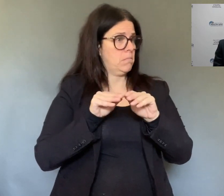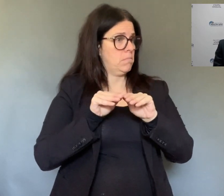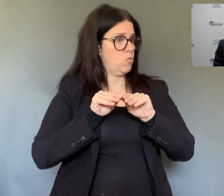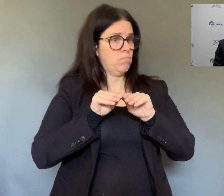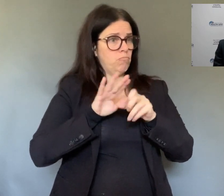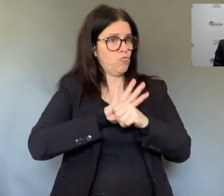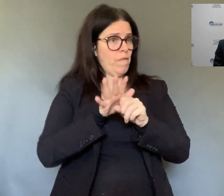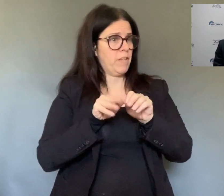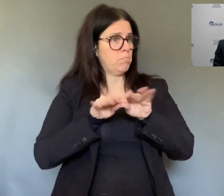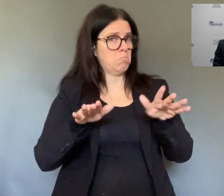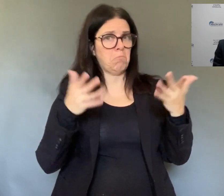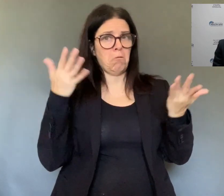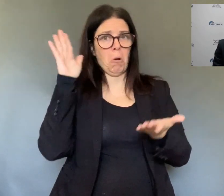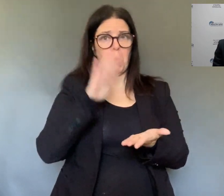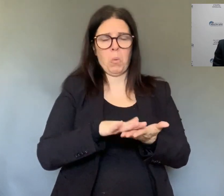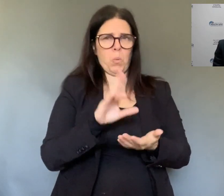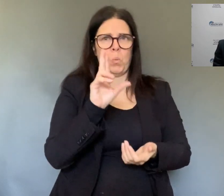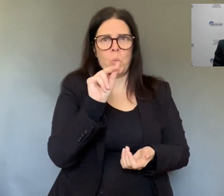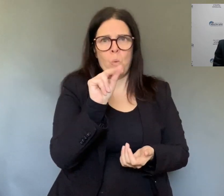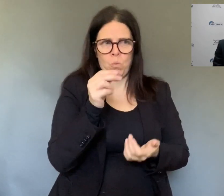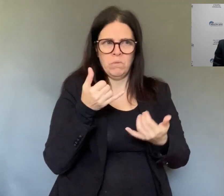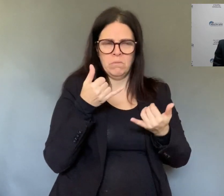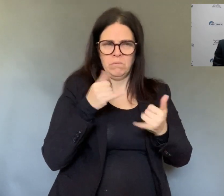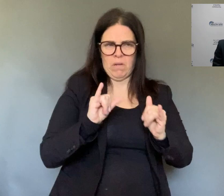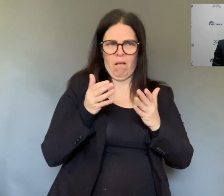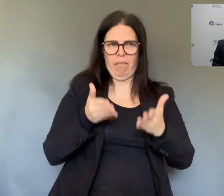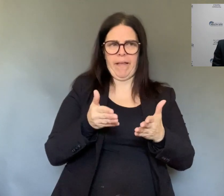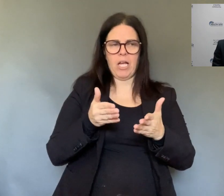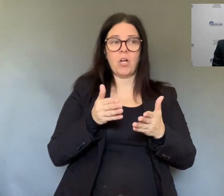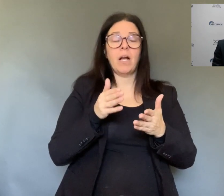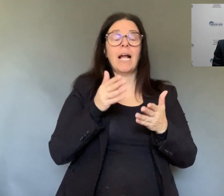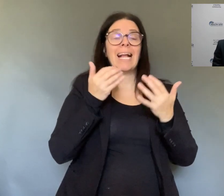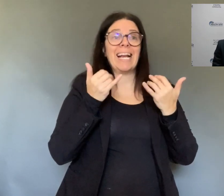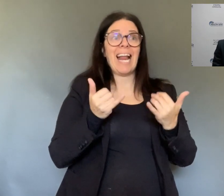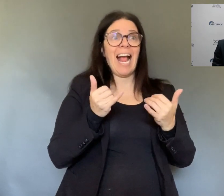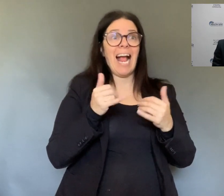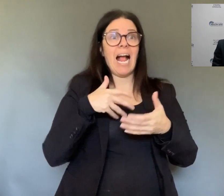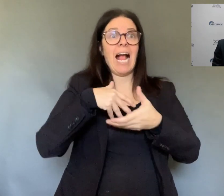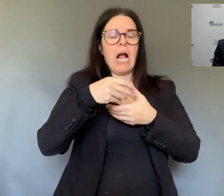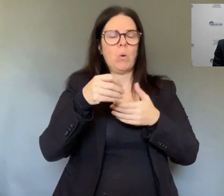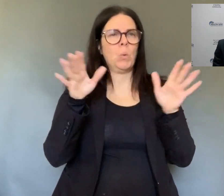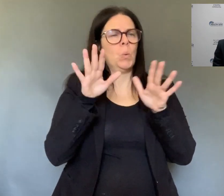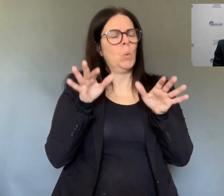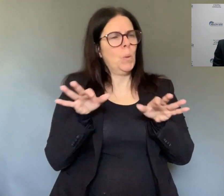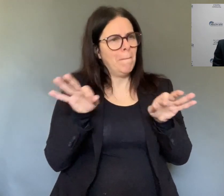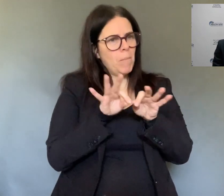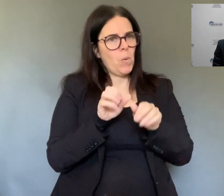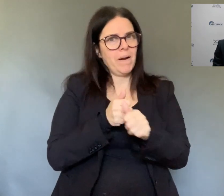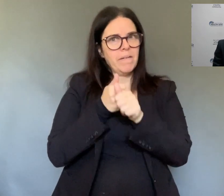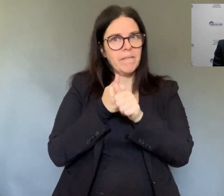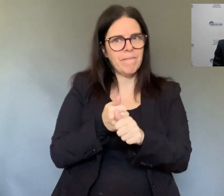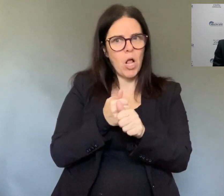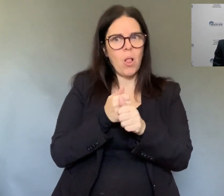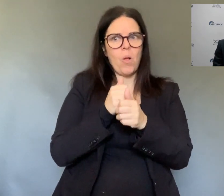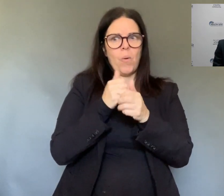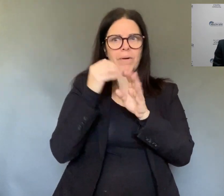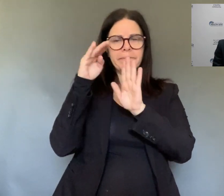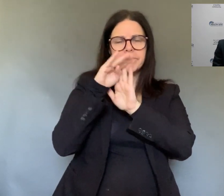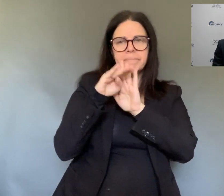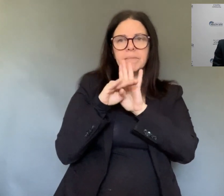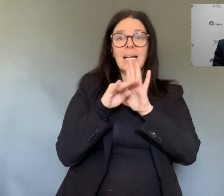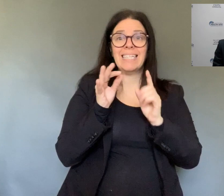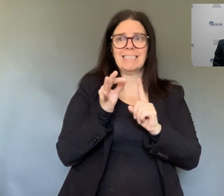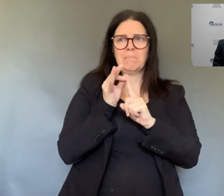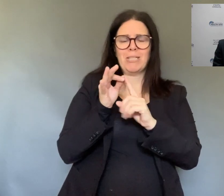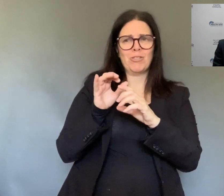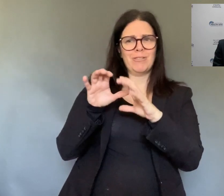interacting outside with more people outside that you must follow some of those guidance, and especially those who are at a higher risk of